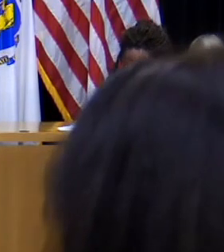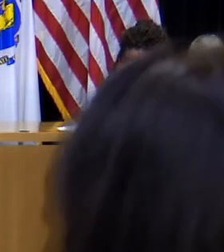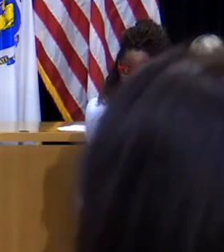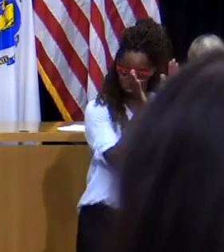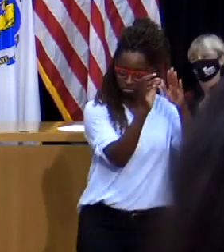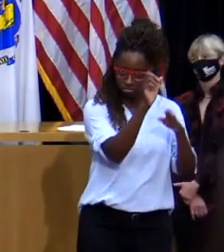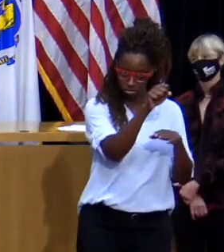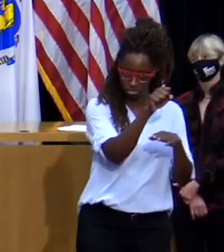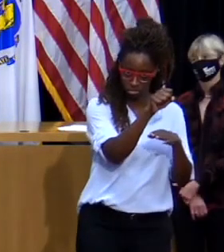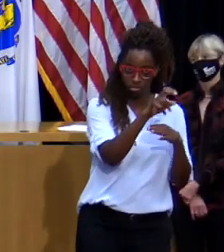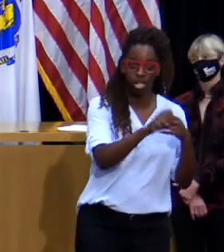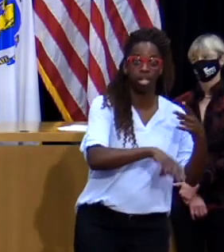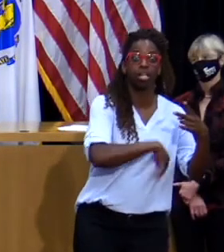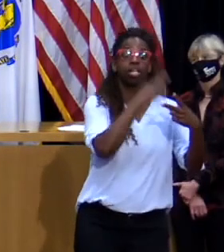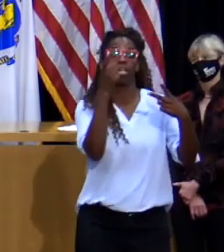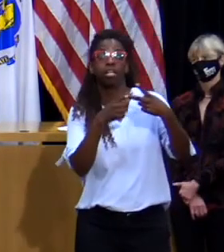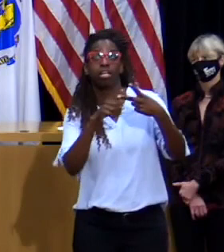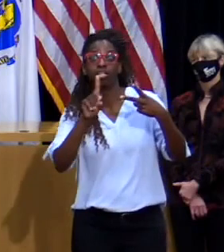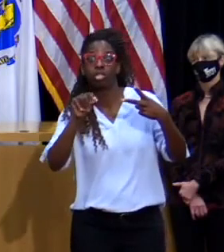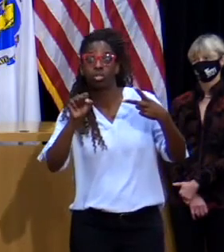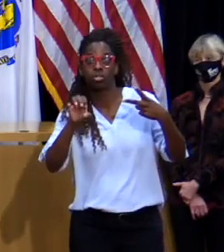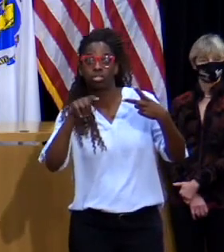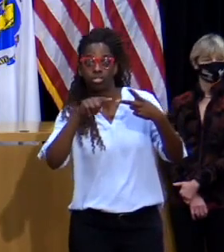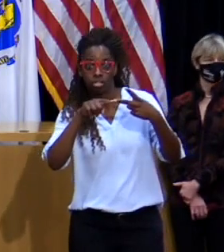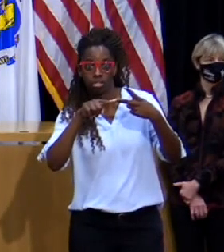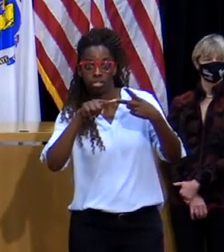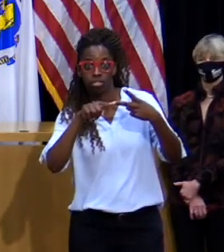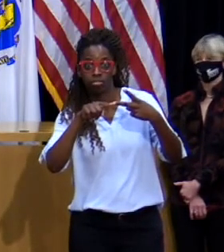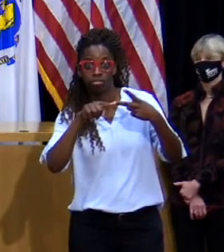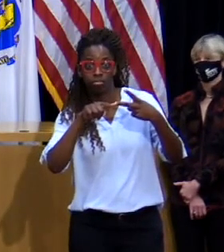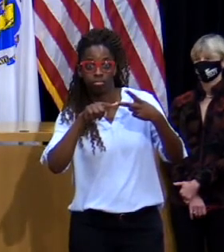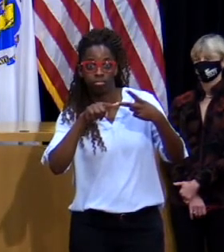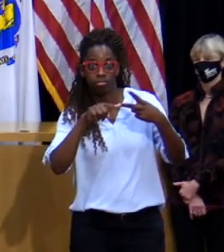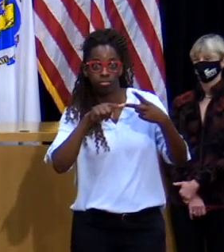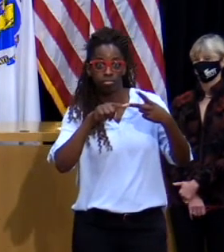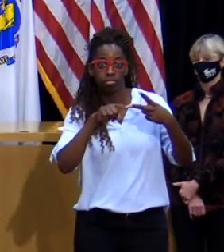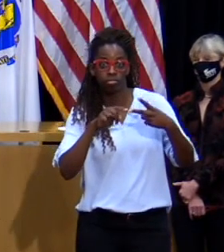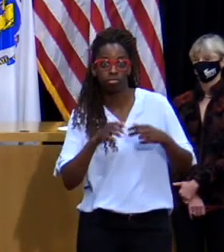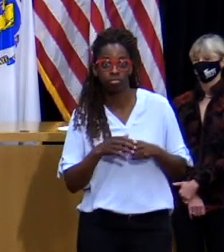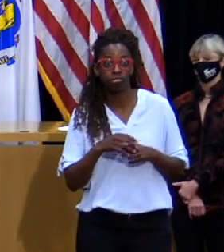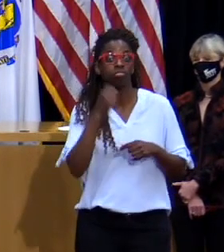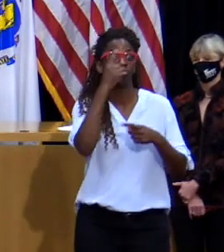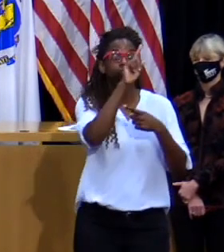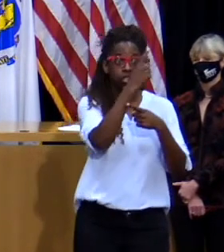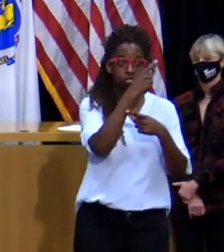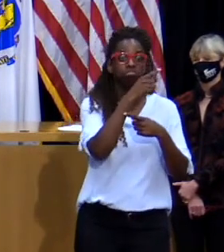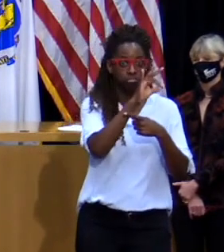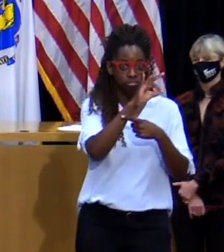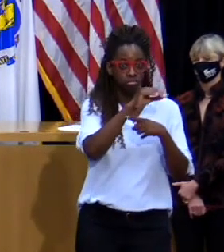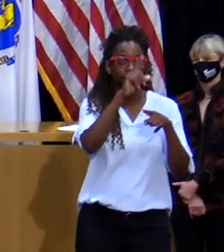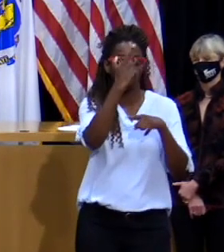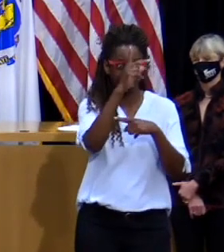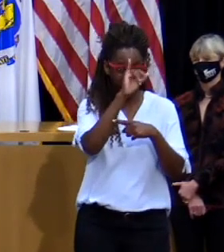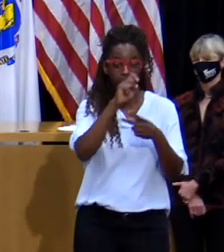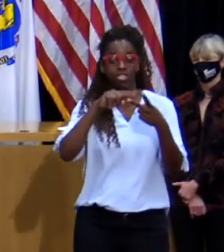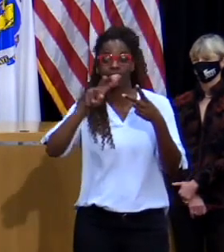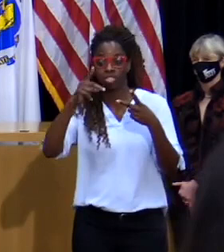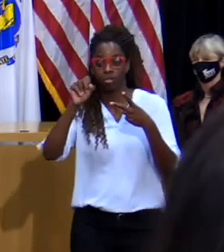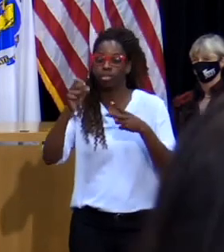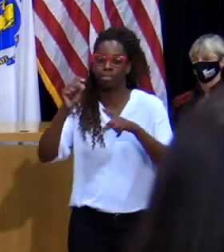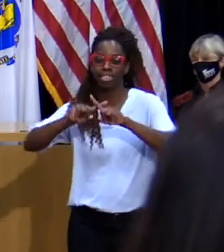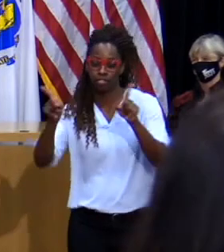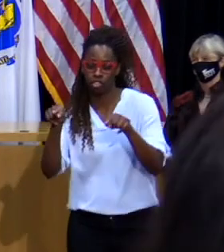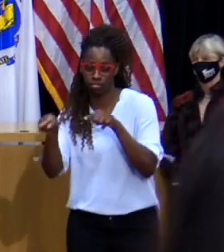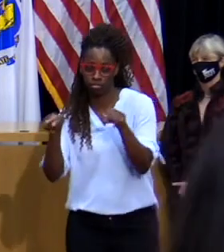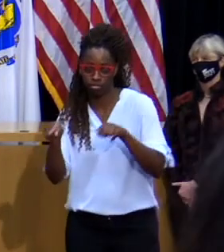all of them, we believe, will require a second dose. It'll be different depending on the product. Is there a security aspect to moving the vaccine? Will UPS and FedEx know that they're